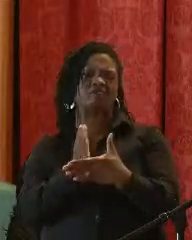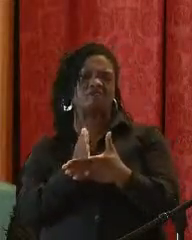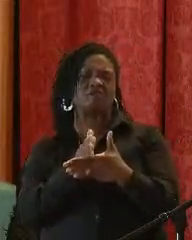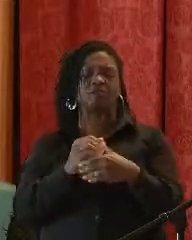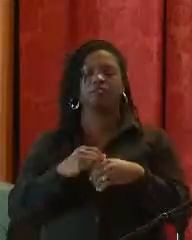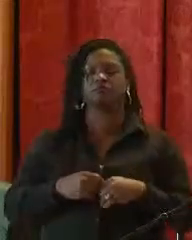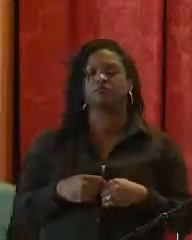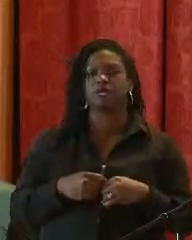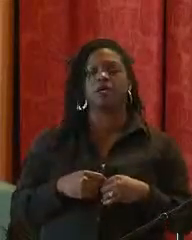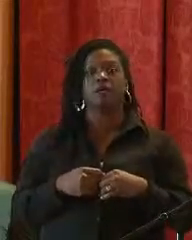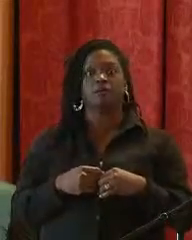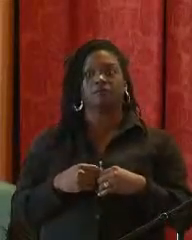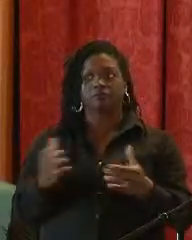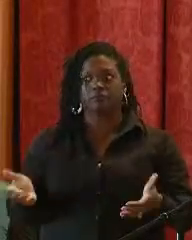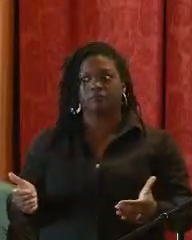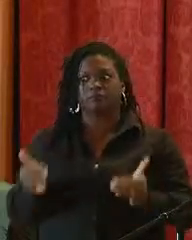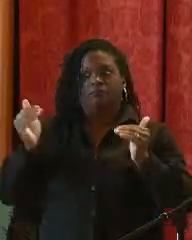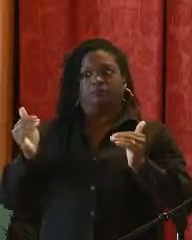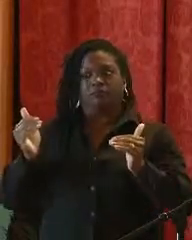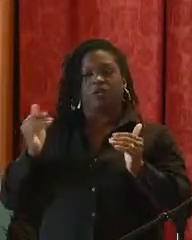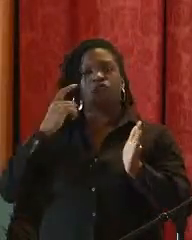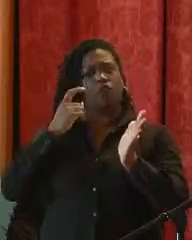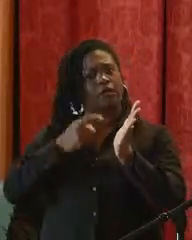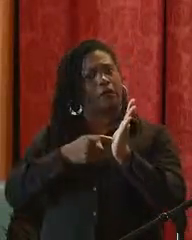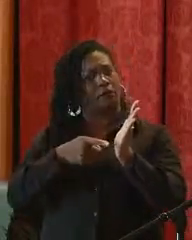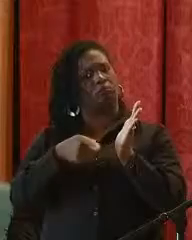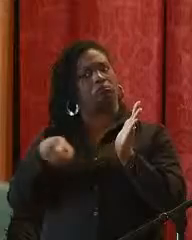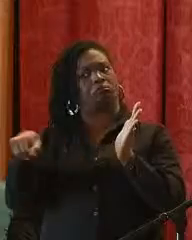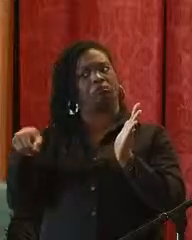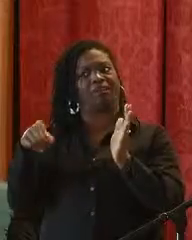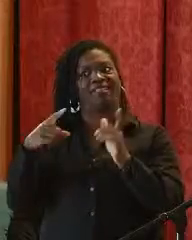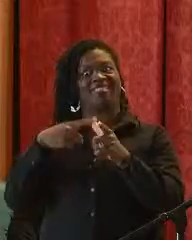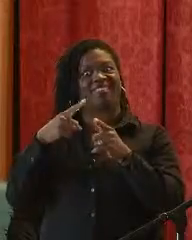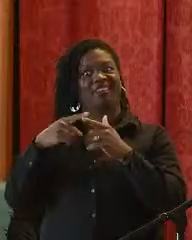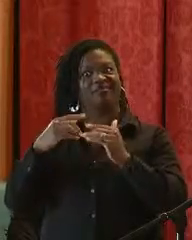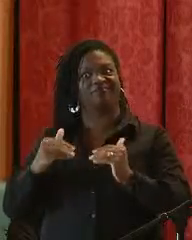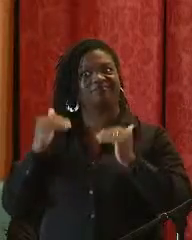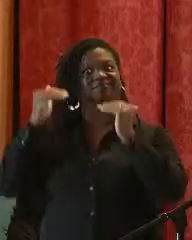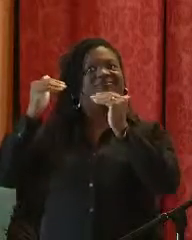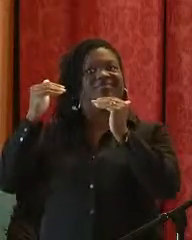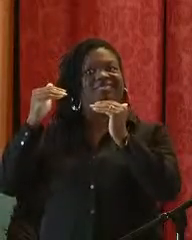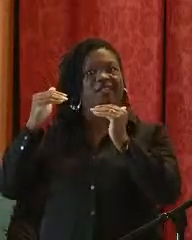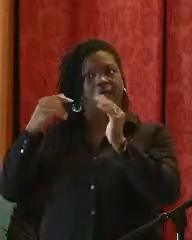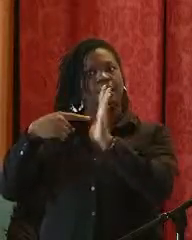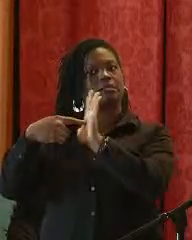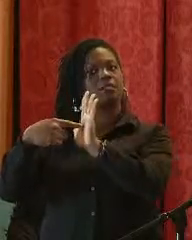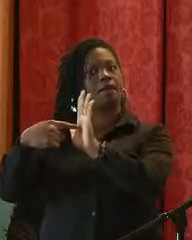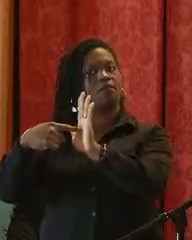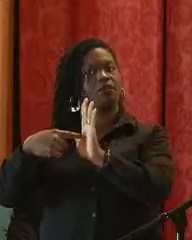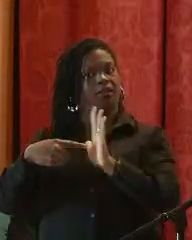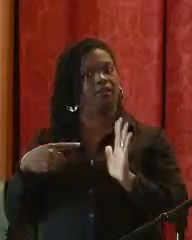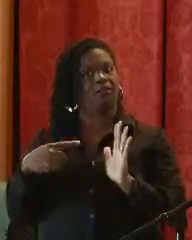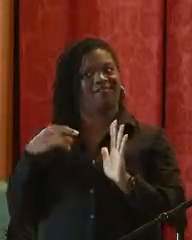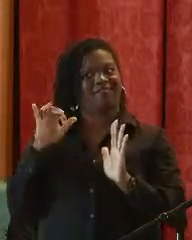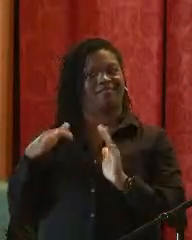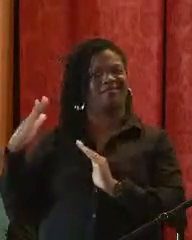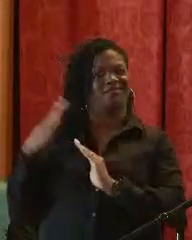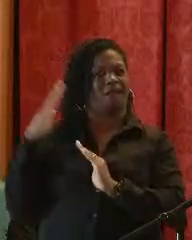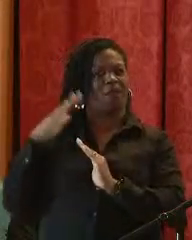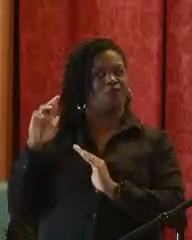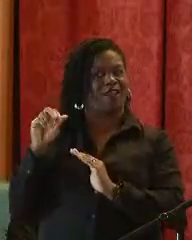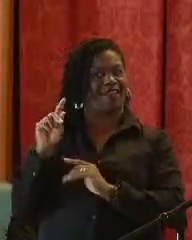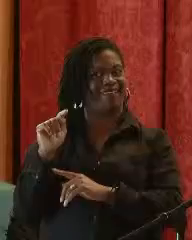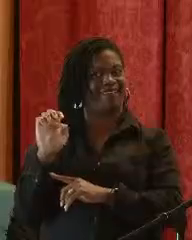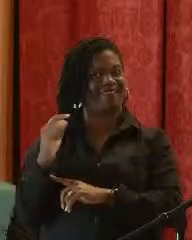then to exemplary, which is the highest rating. When Charlie returned to Louisiana in 2006, he served